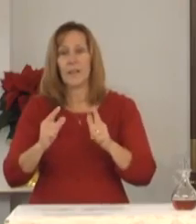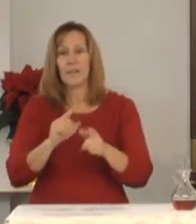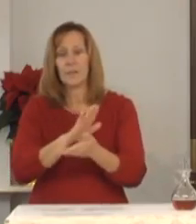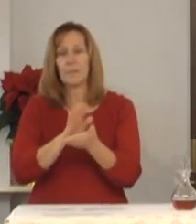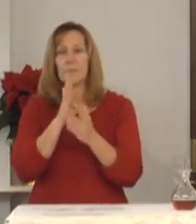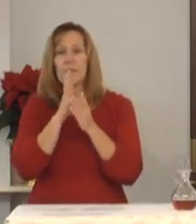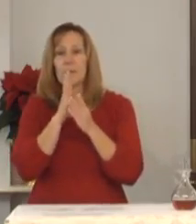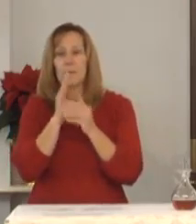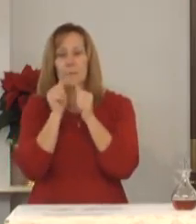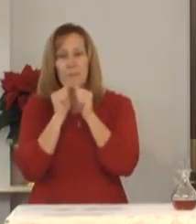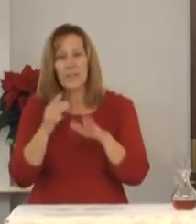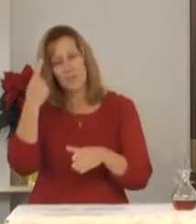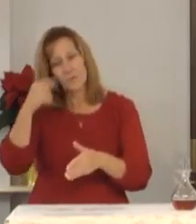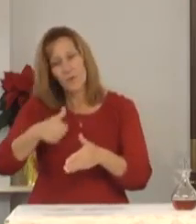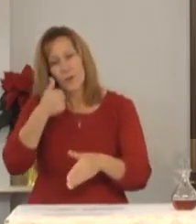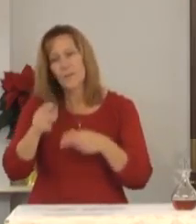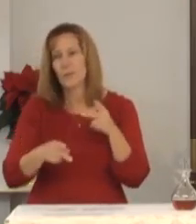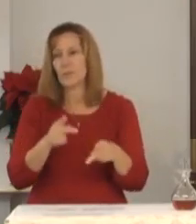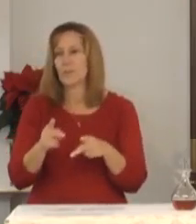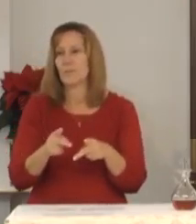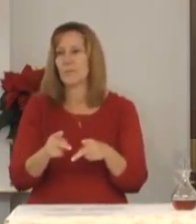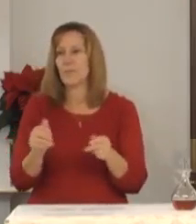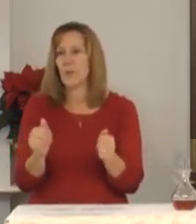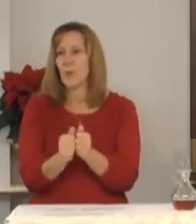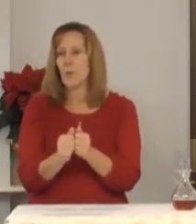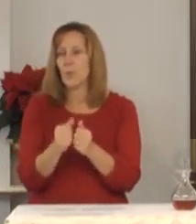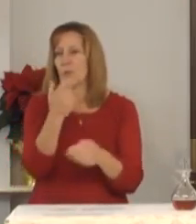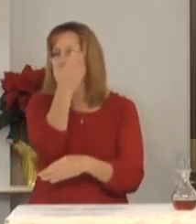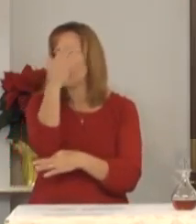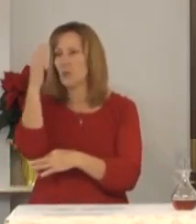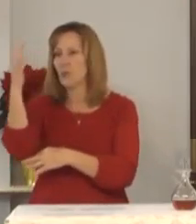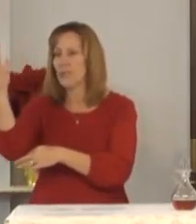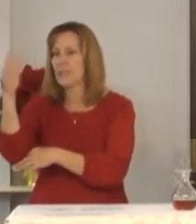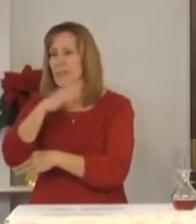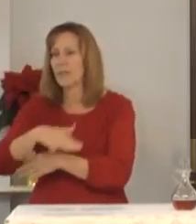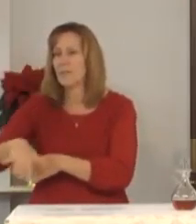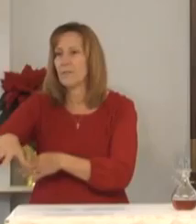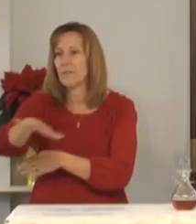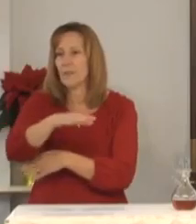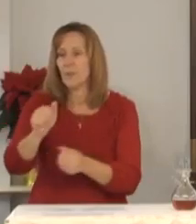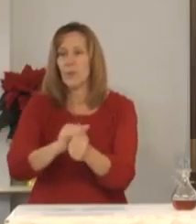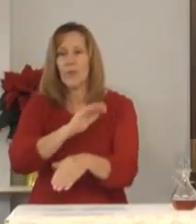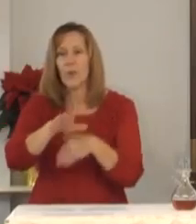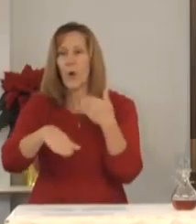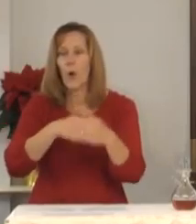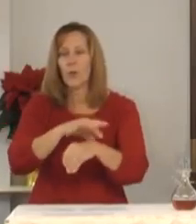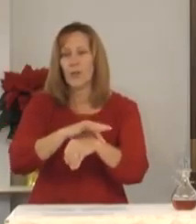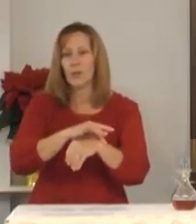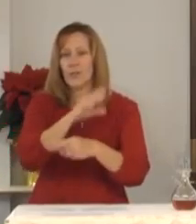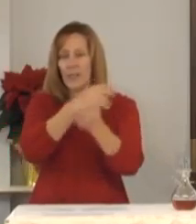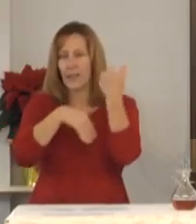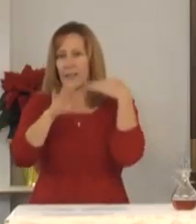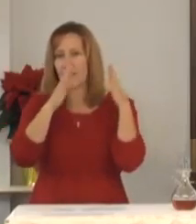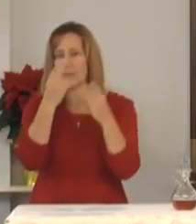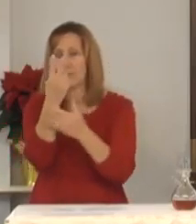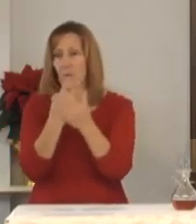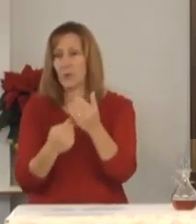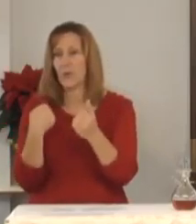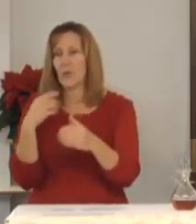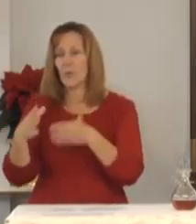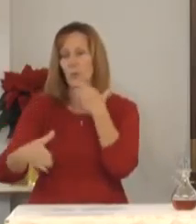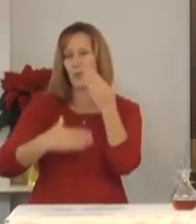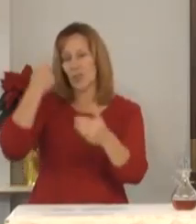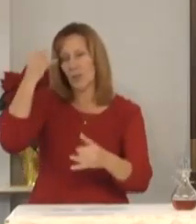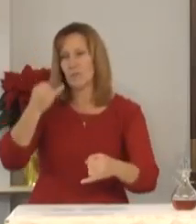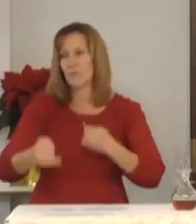be blessing for others. With the trees of the field, with all earth and heaven, we shout